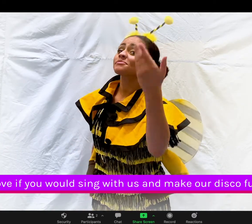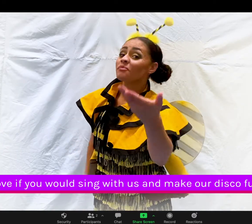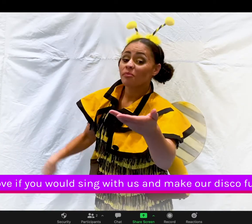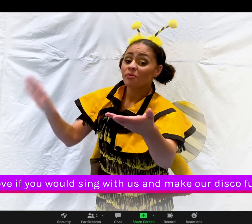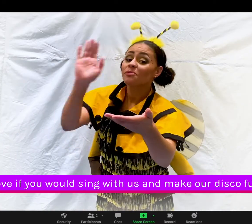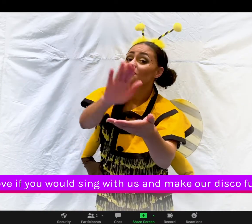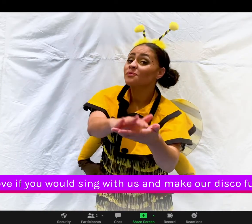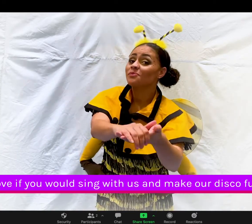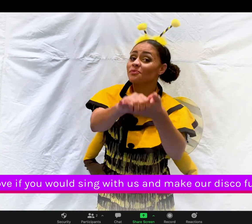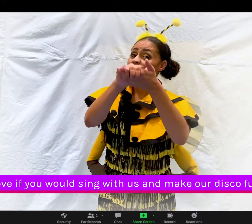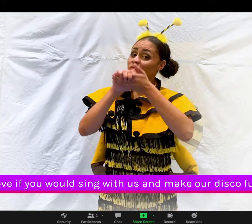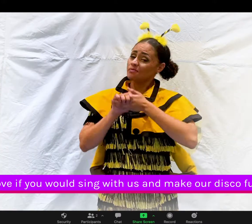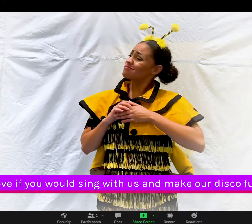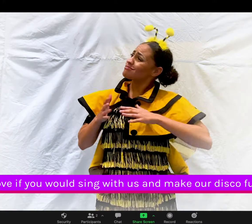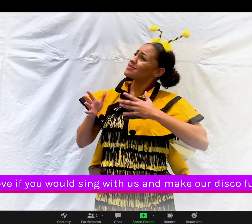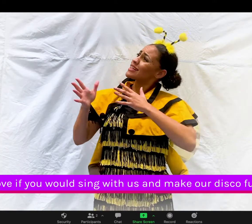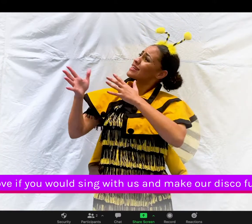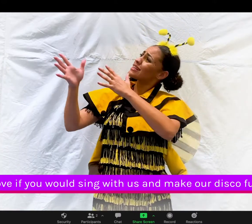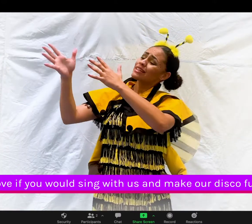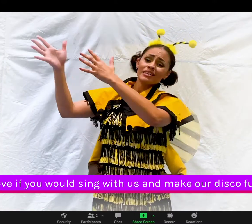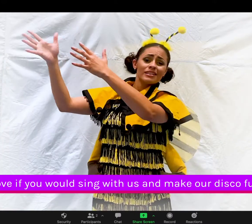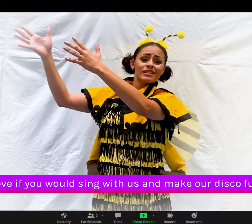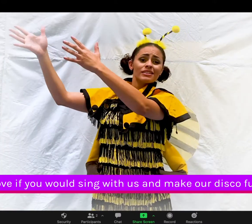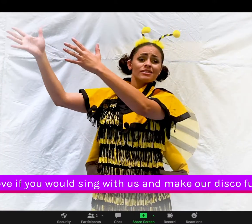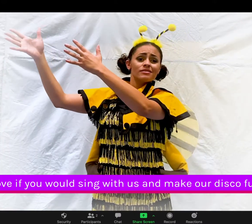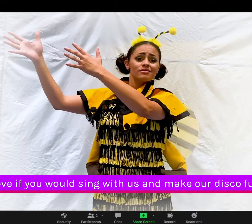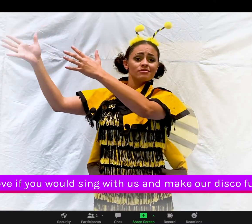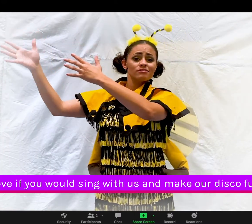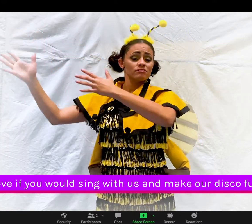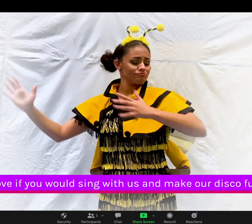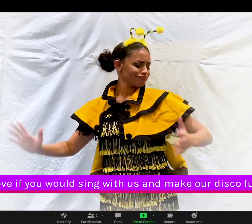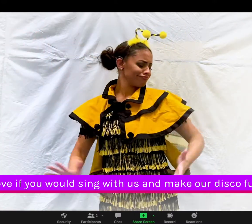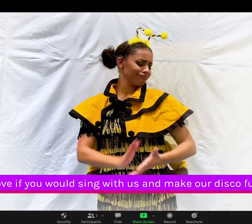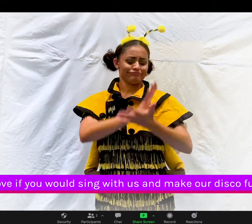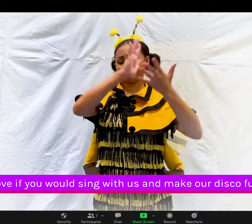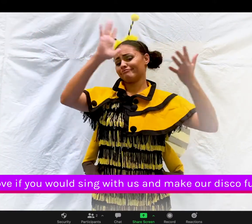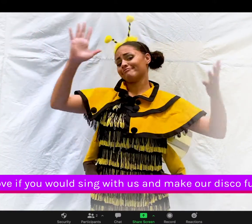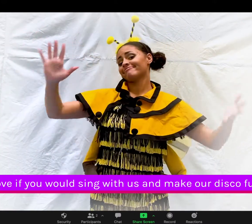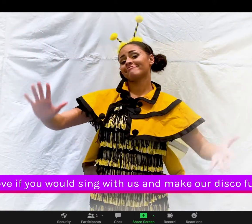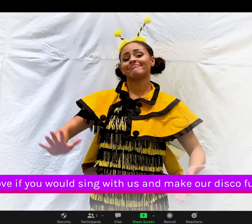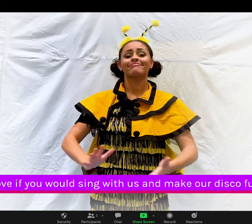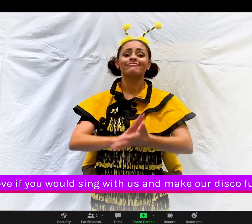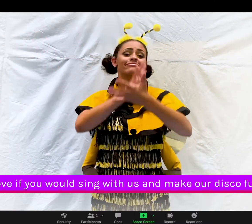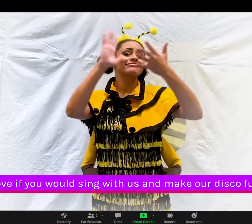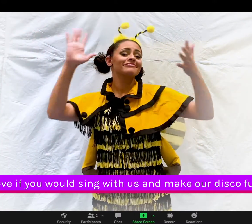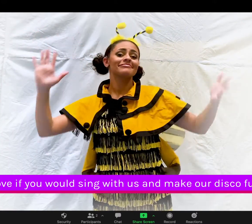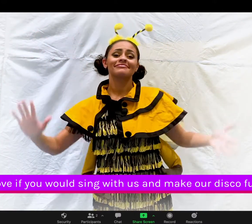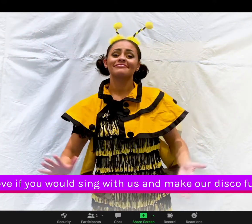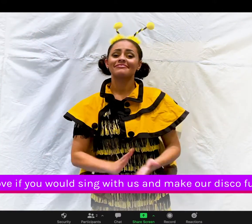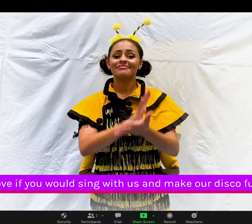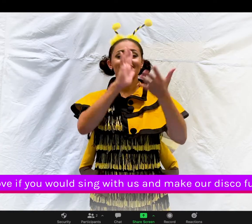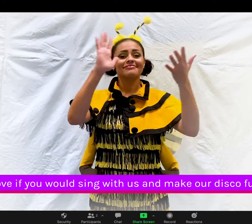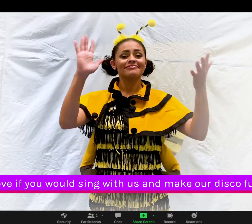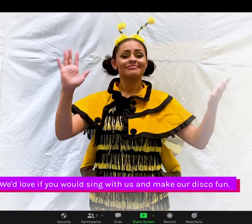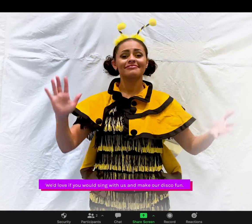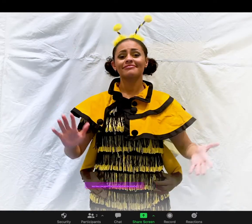We'd love if you would sing with us and make our disco fun.